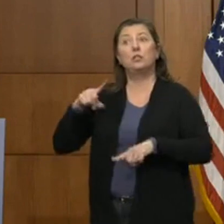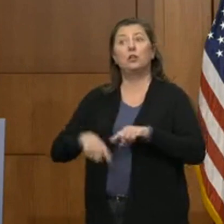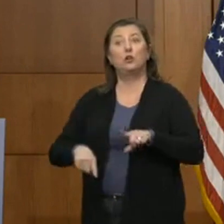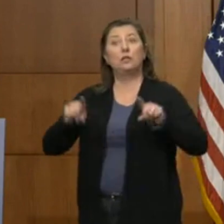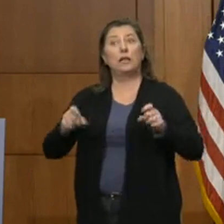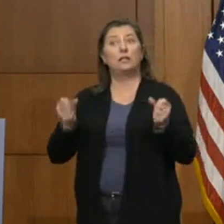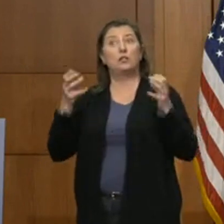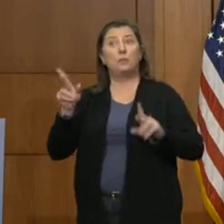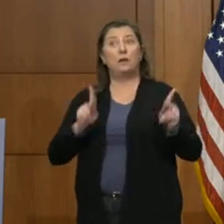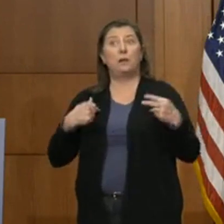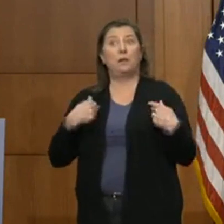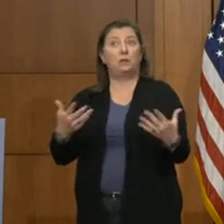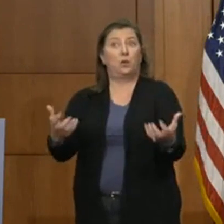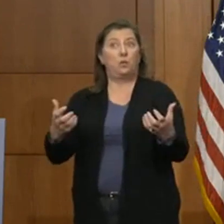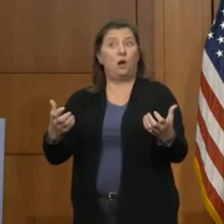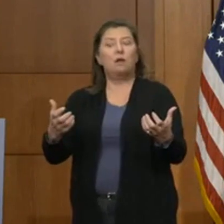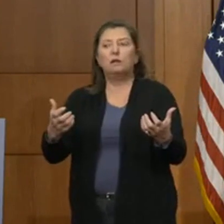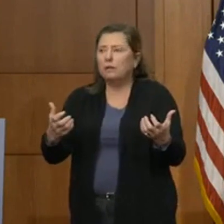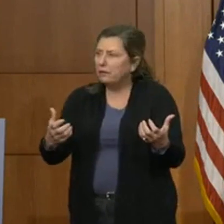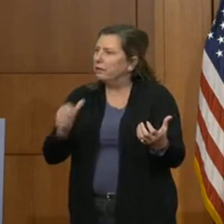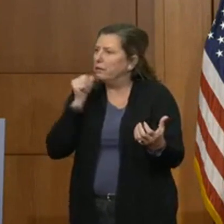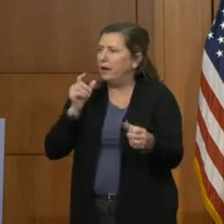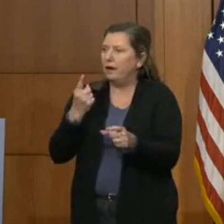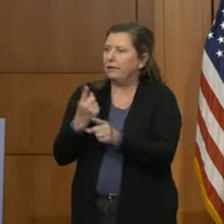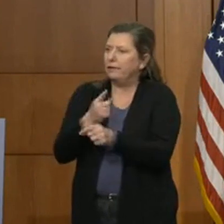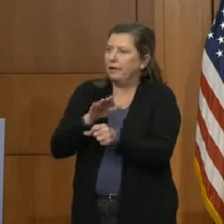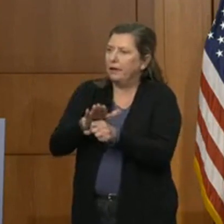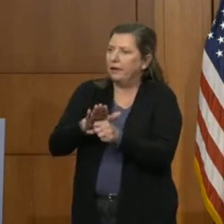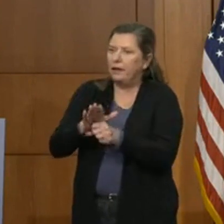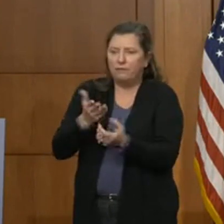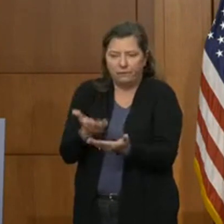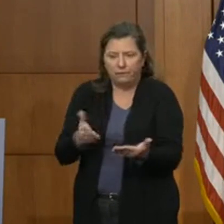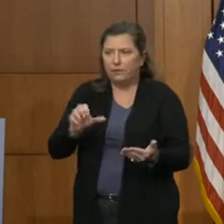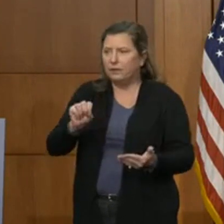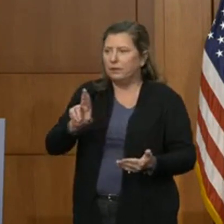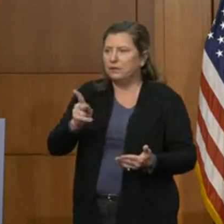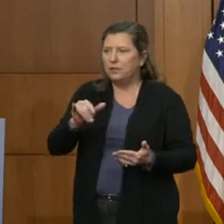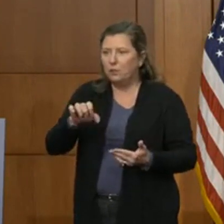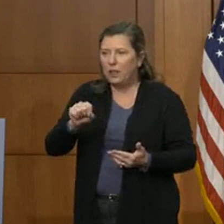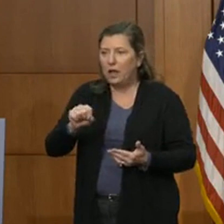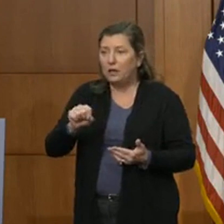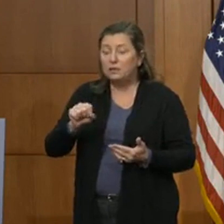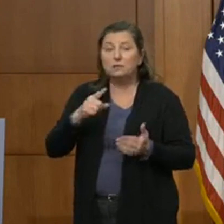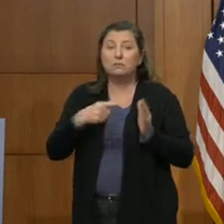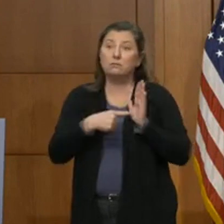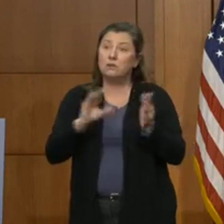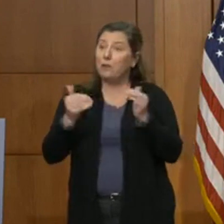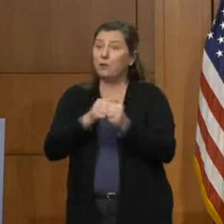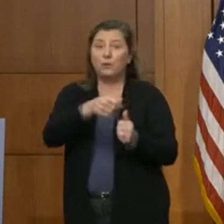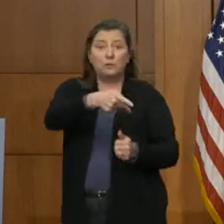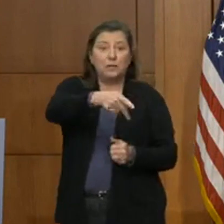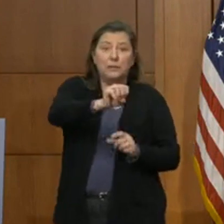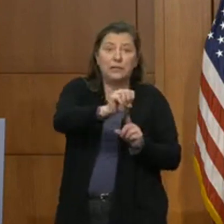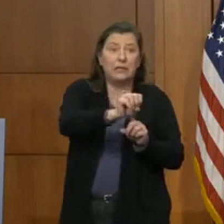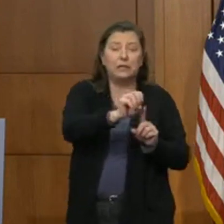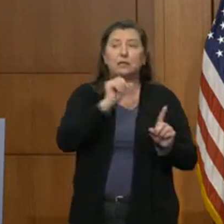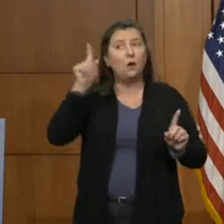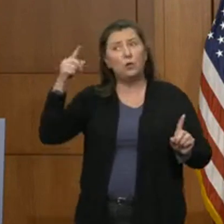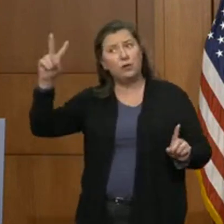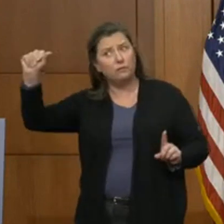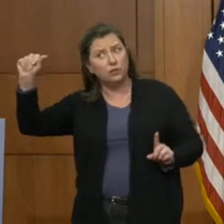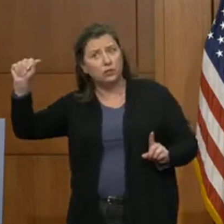we would like is the lack of supplies. And just like PPE, and it's not just Virginia,